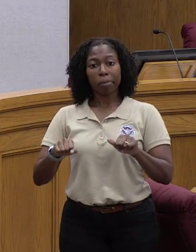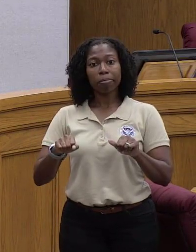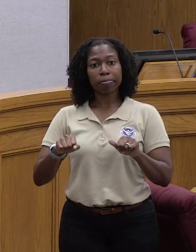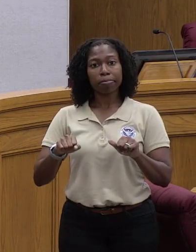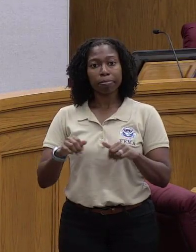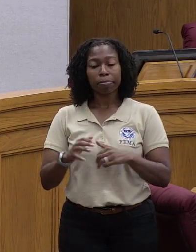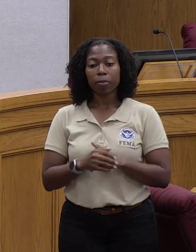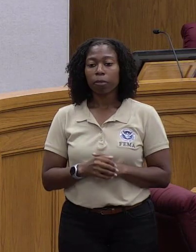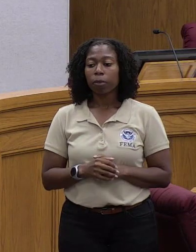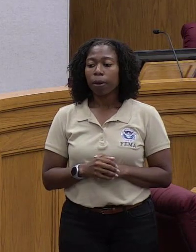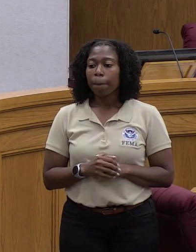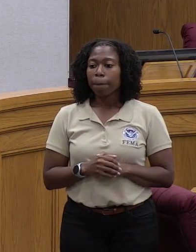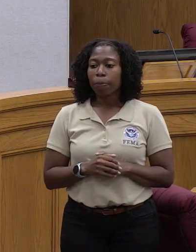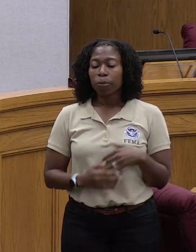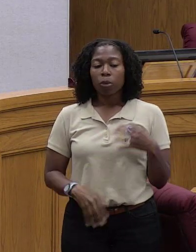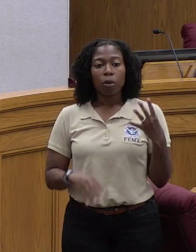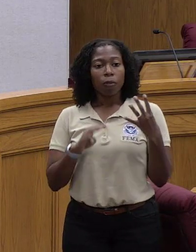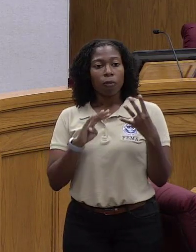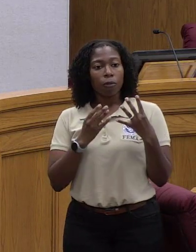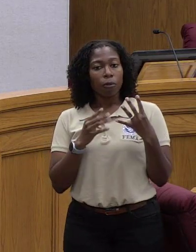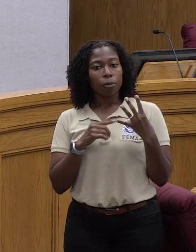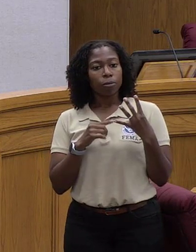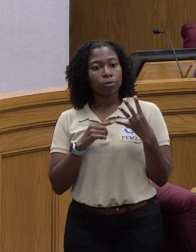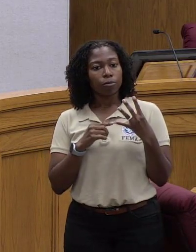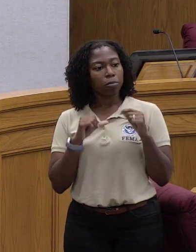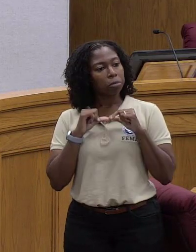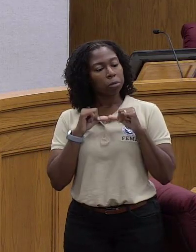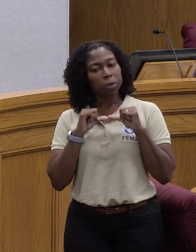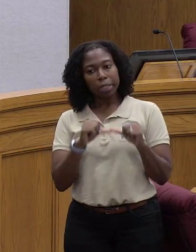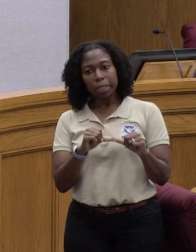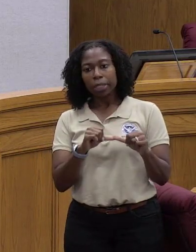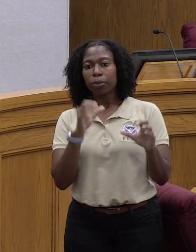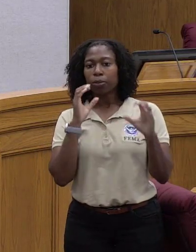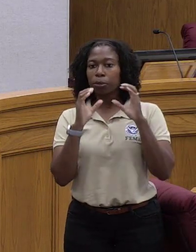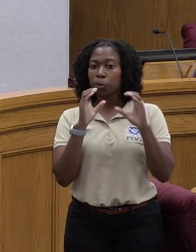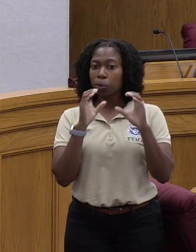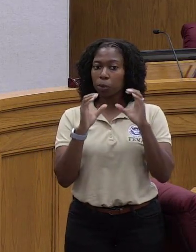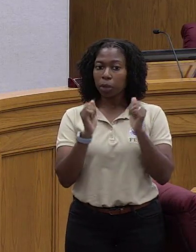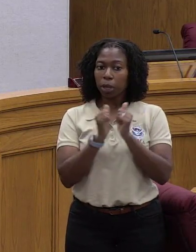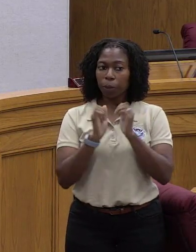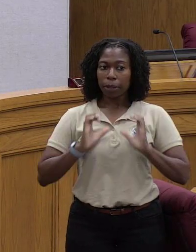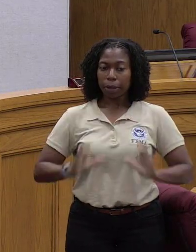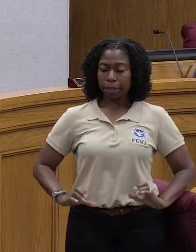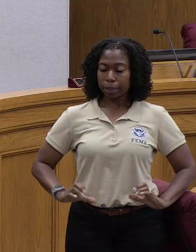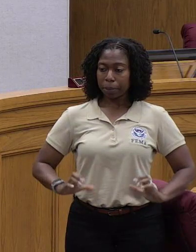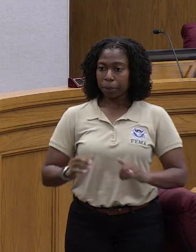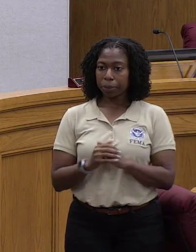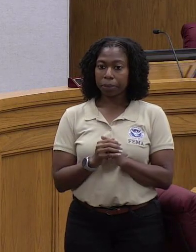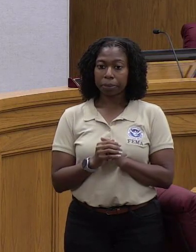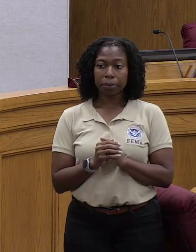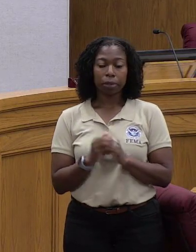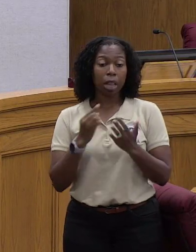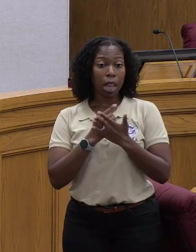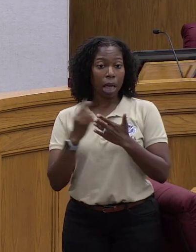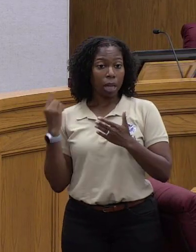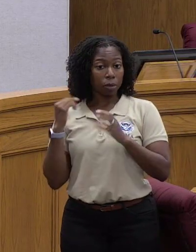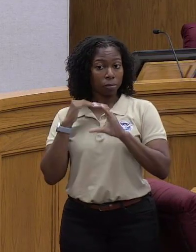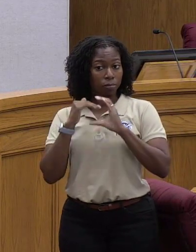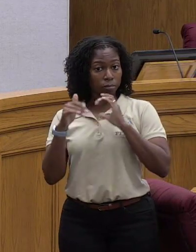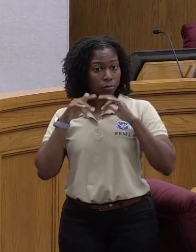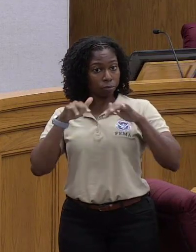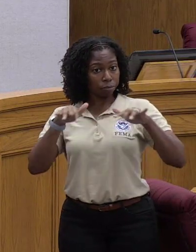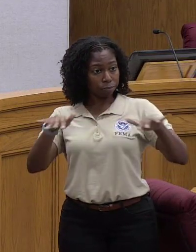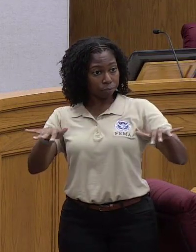four, we will continue to proactively communicate with our customers. Last week, we sent an email to all our Lake